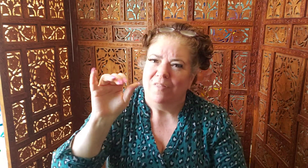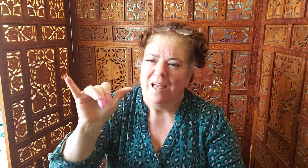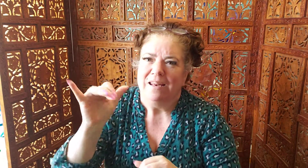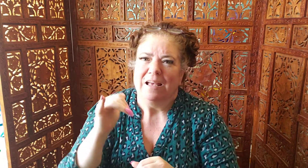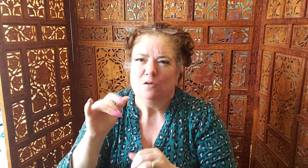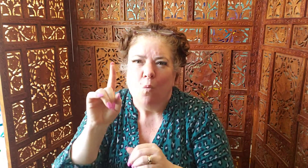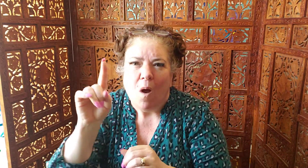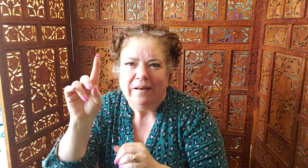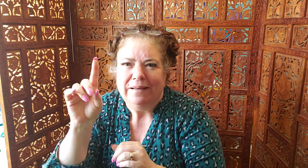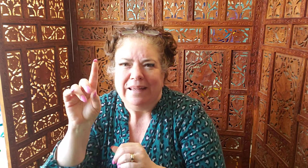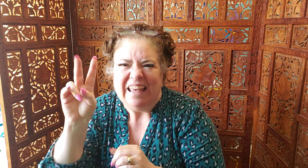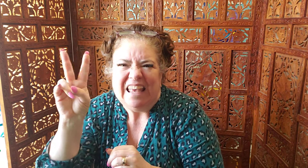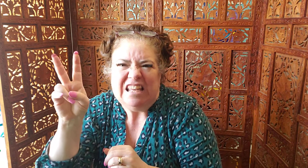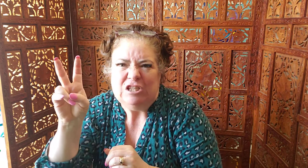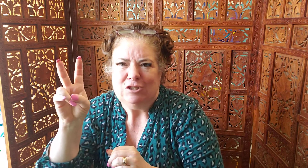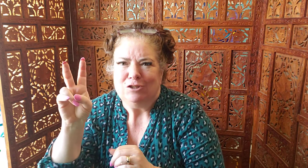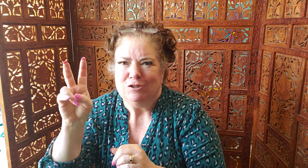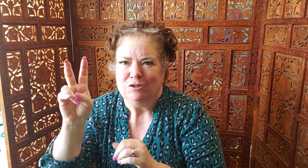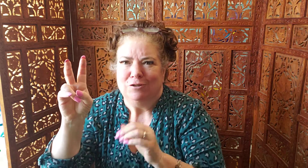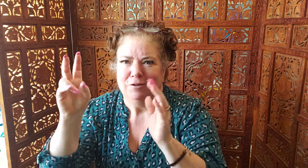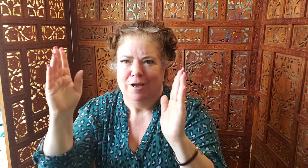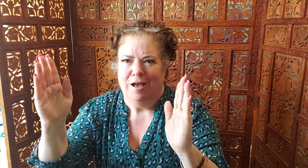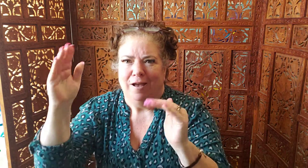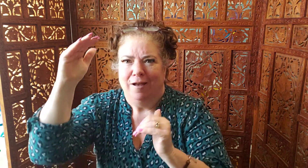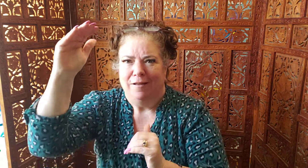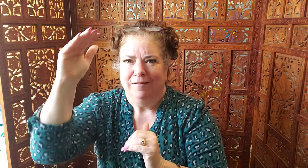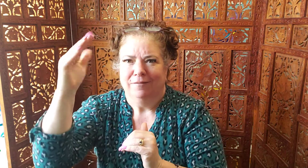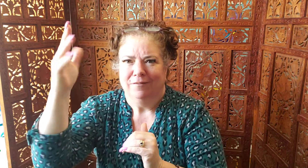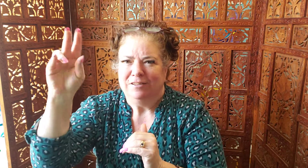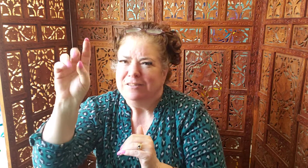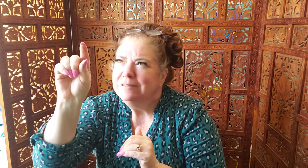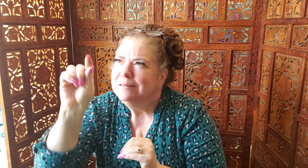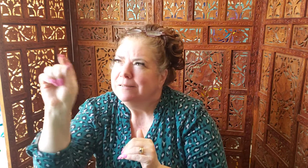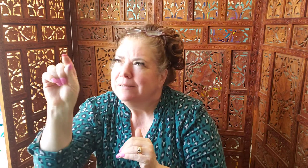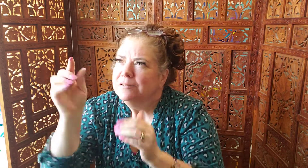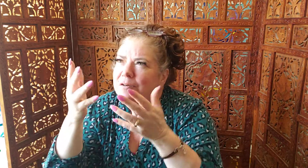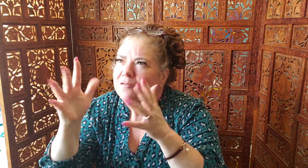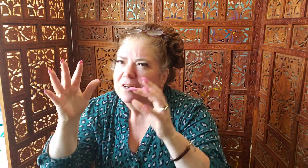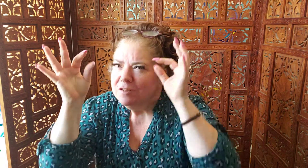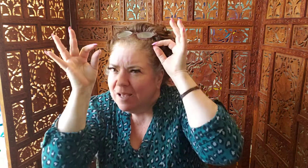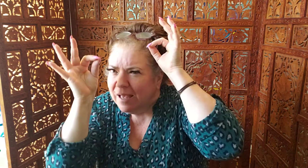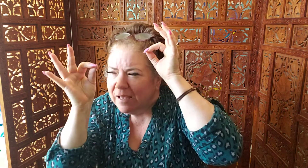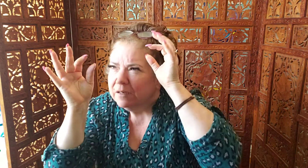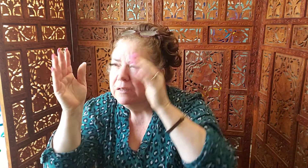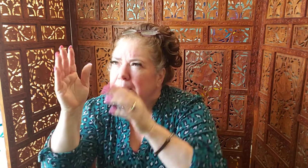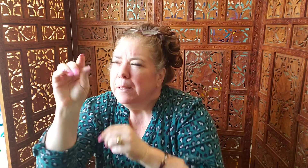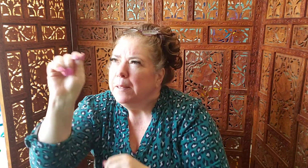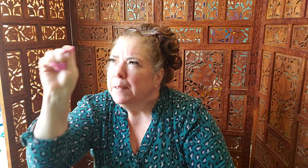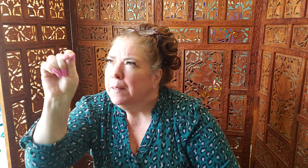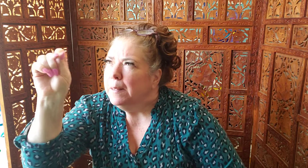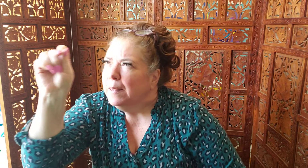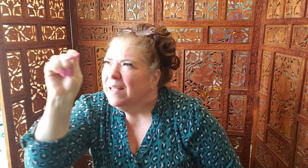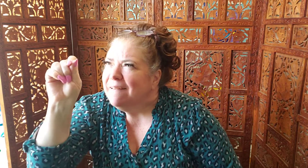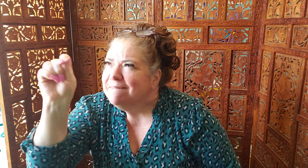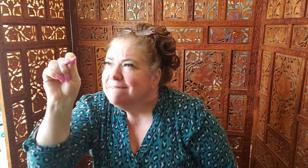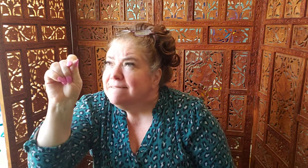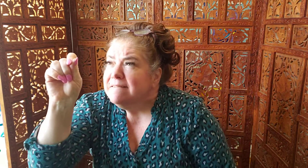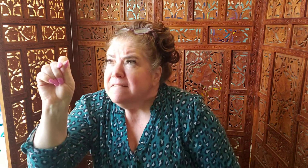he's got to do another square inch. Now that he's finished the hat, now he's got to do another hat, you realize, and